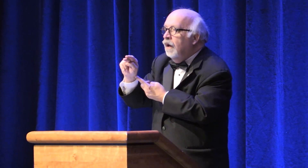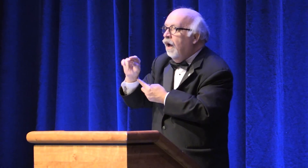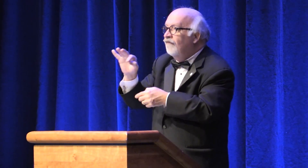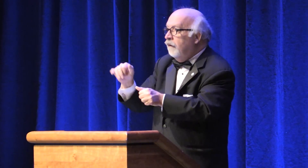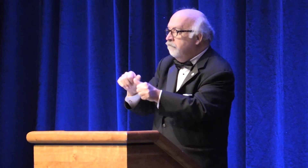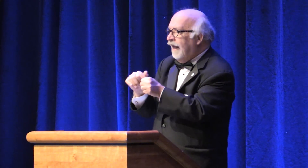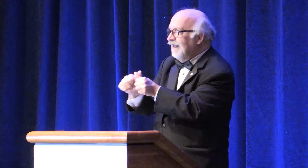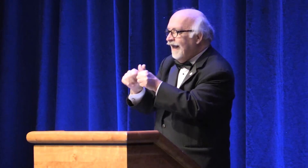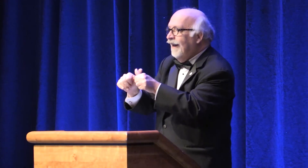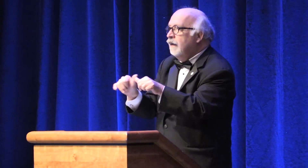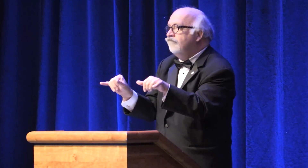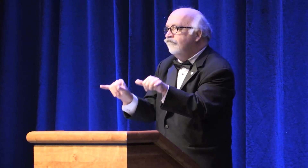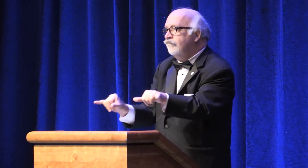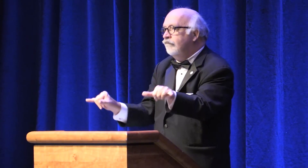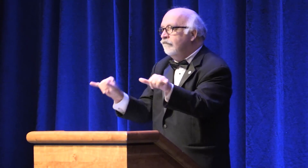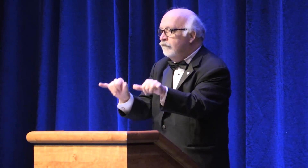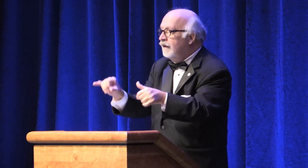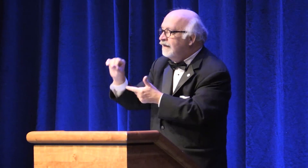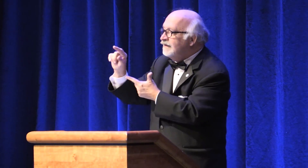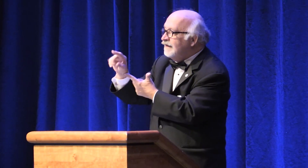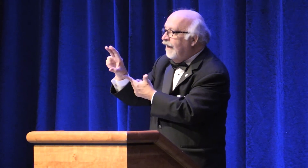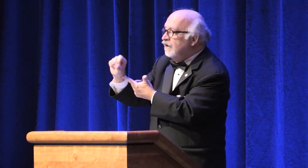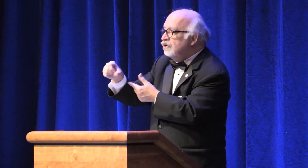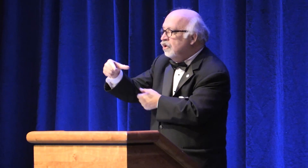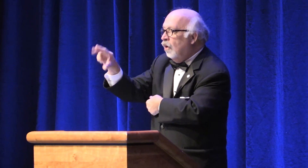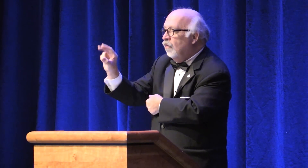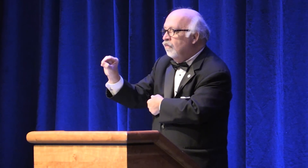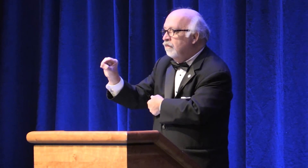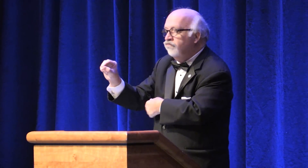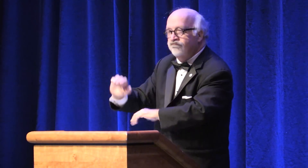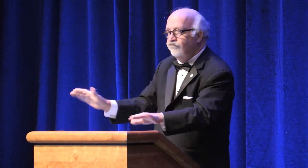Thank you for challenging the notion of the status quo